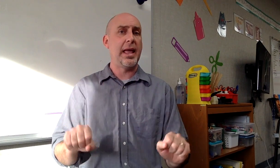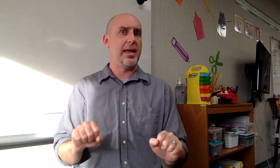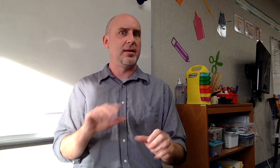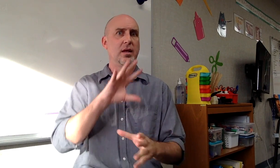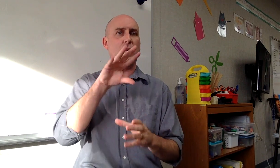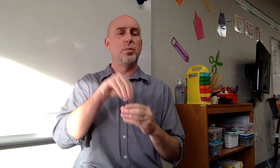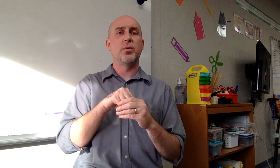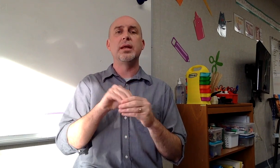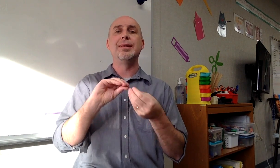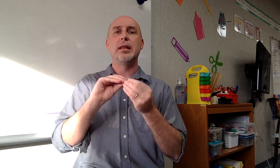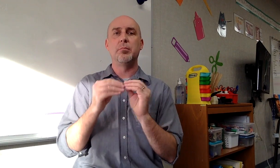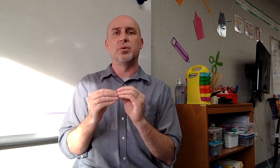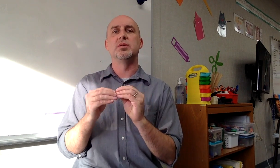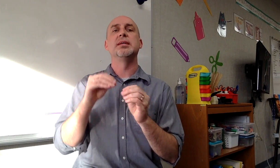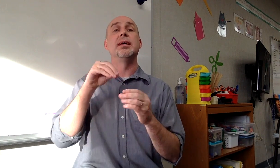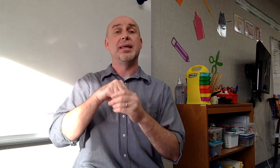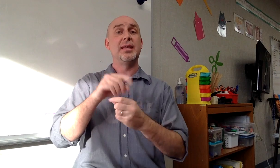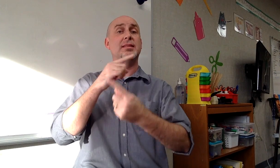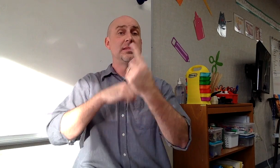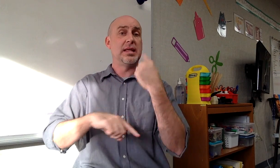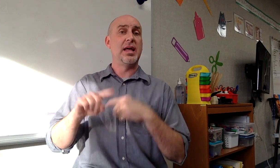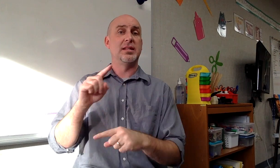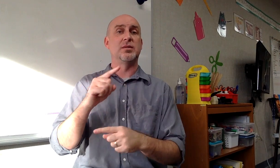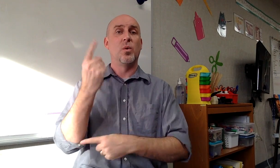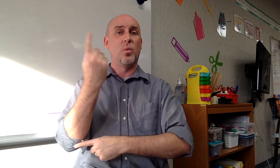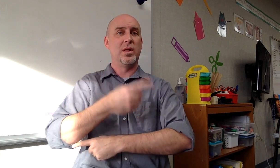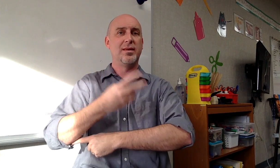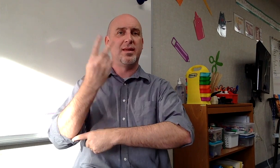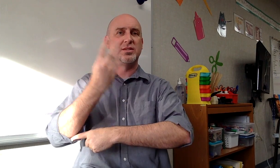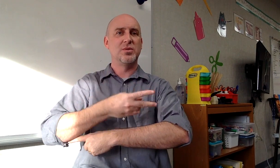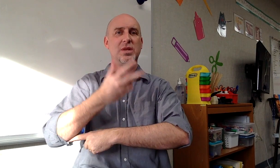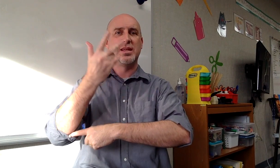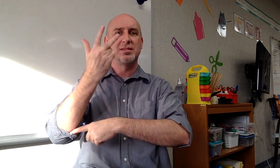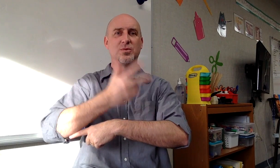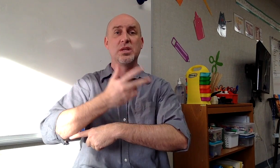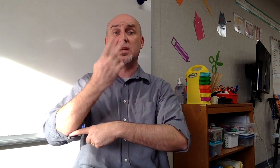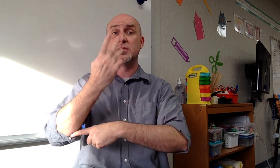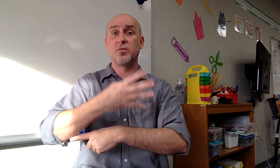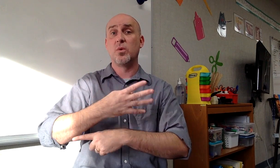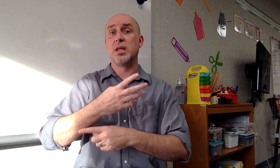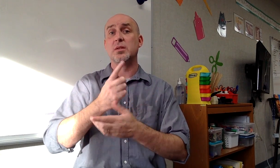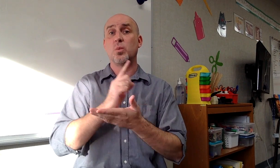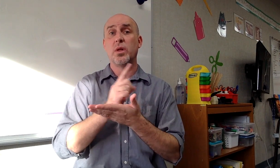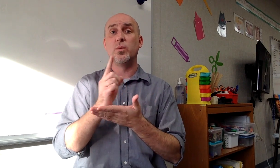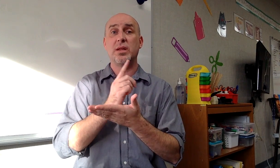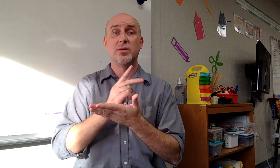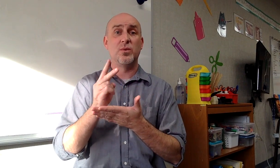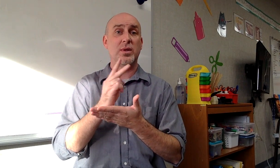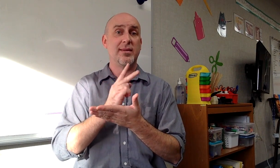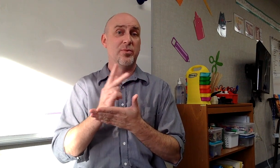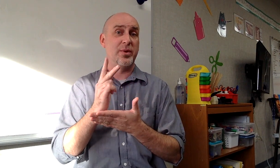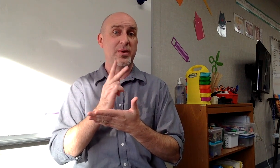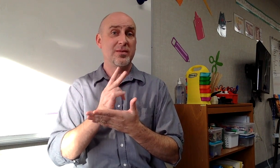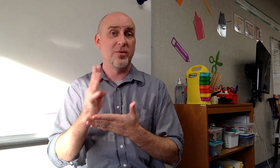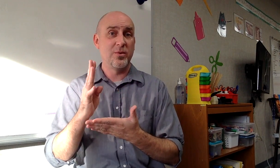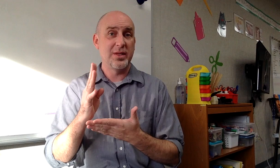can incorporate numbers in the signs. 1 day, 2 days, 3 days, 4 days, 1 week, 2 weeks, 3 weeks, 4